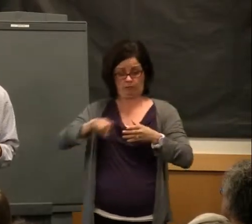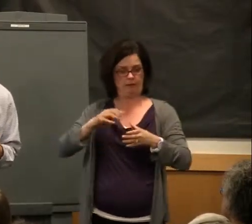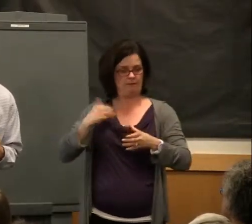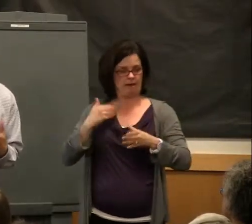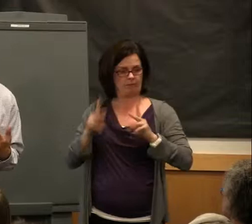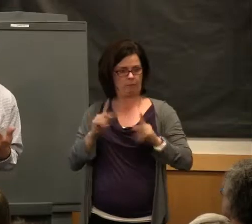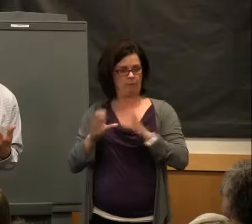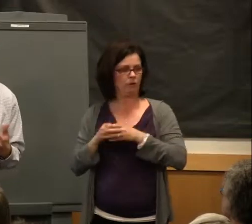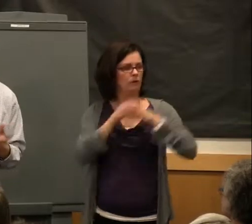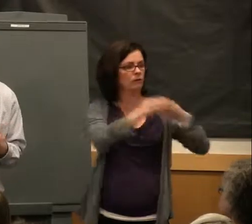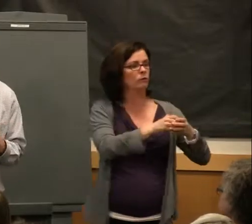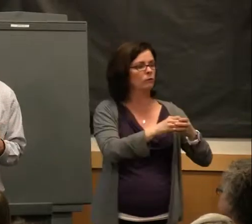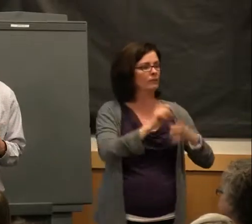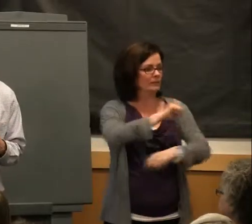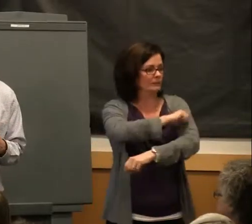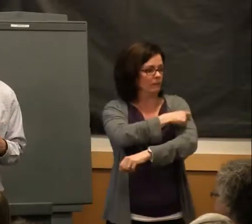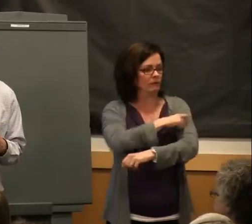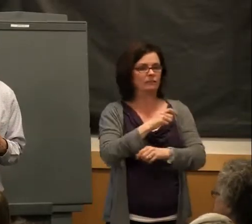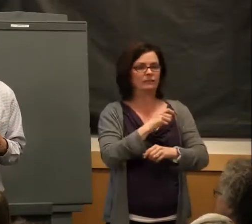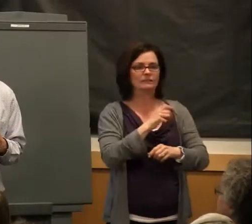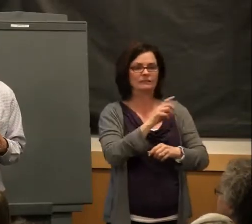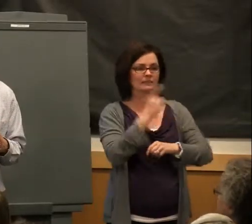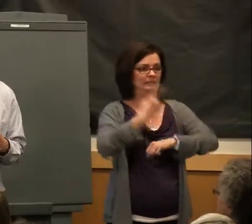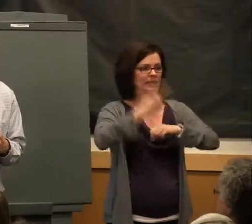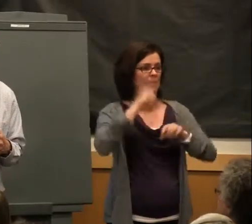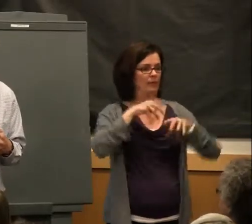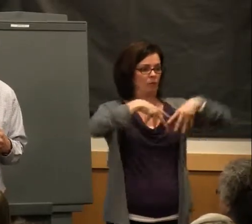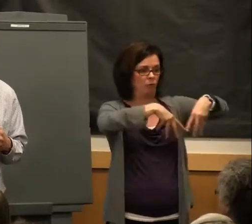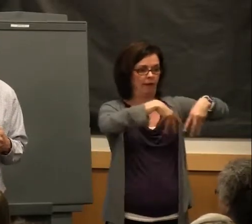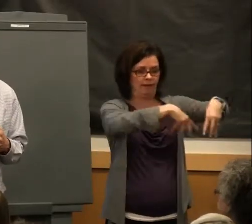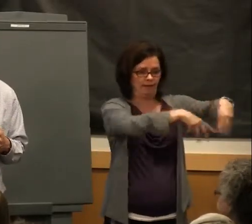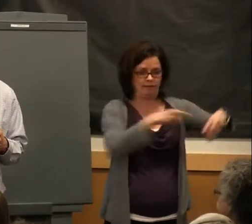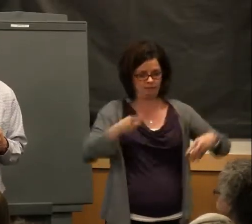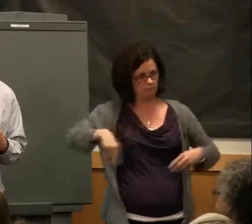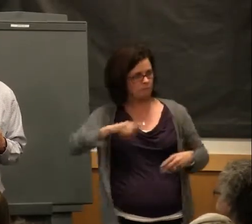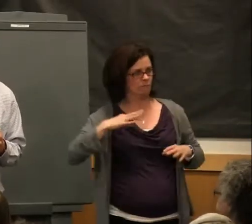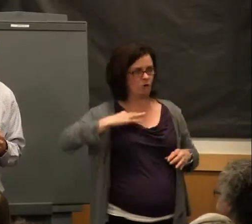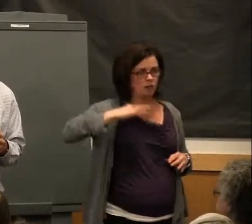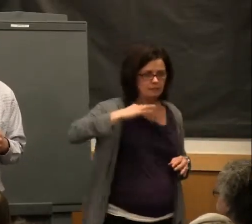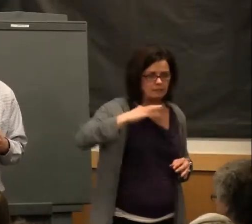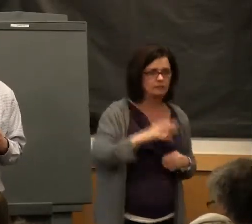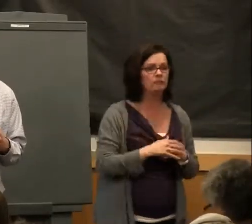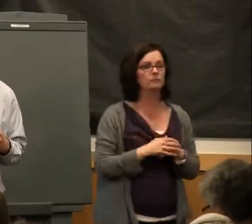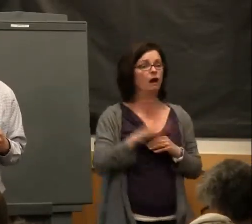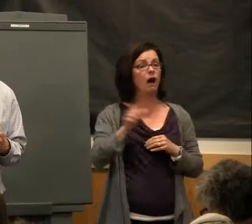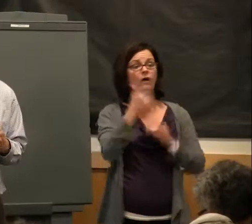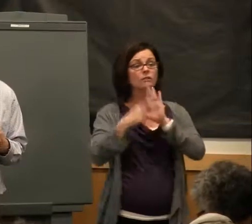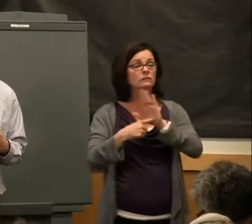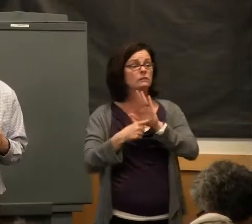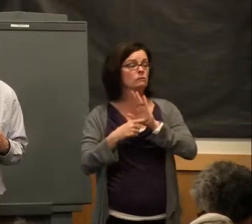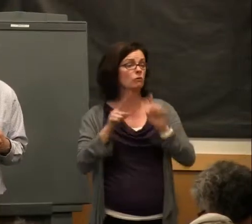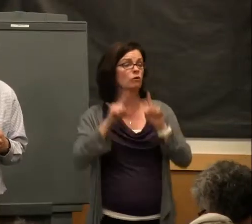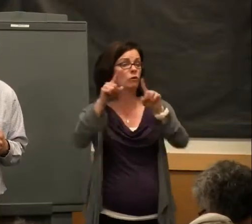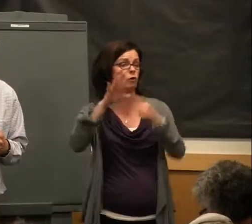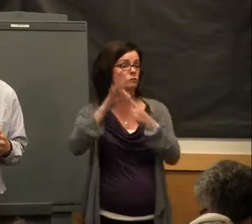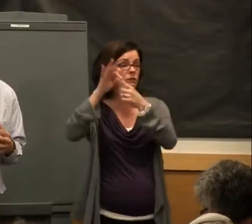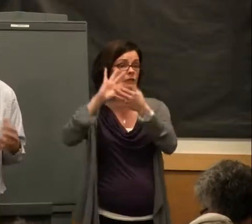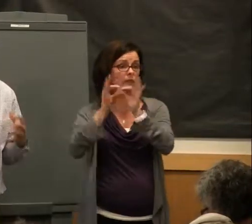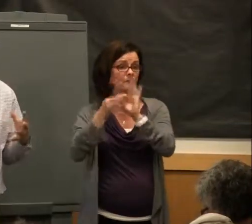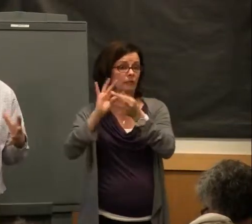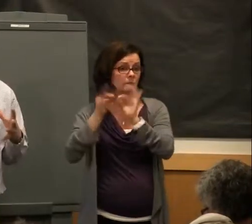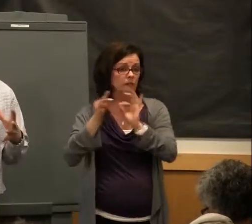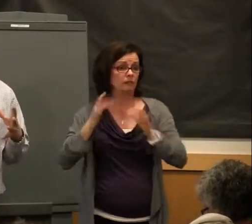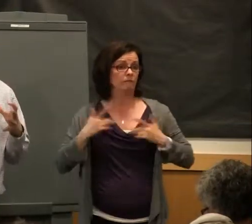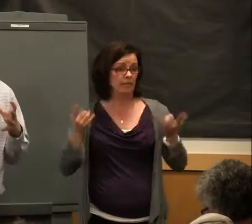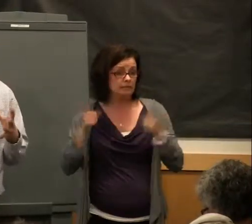a group of young people down to the St. Patrick's Day parade to volunteer. We've taken volunteers out for Special Olympics events. And